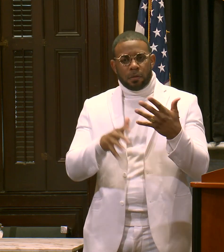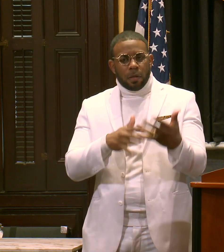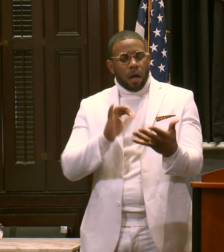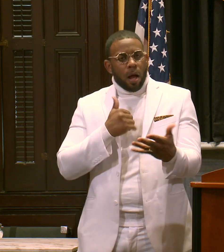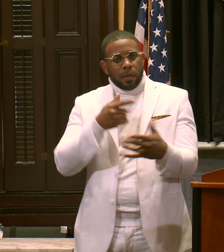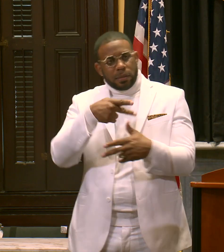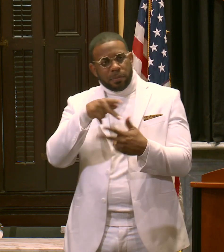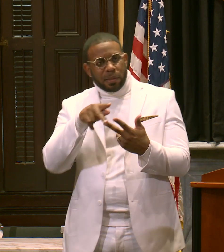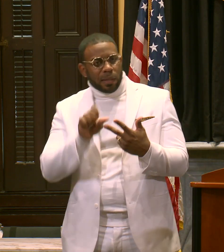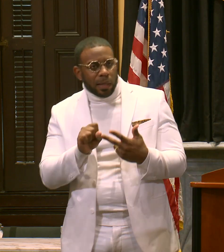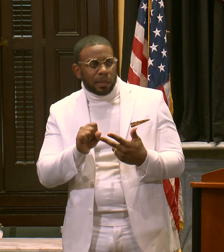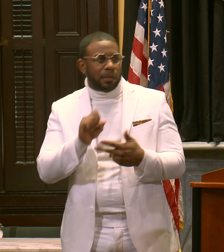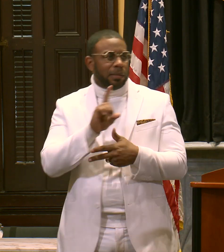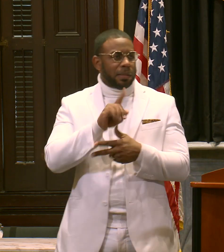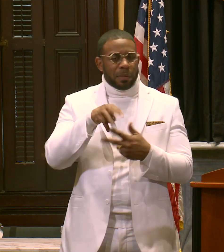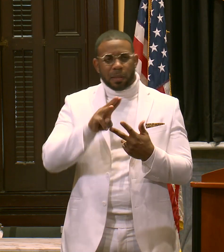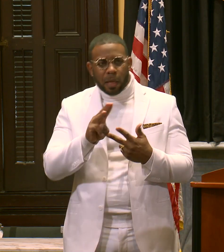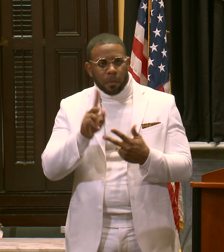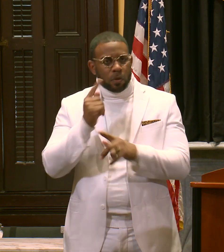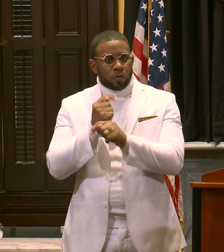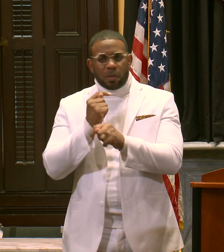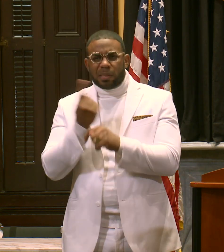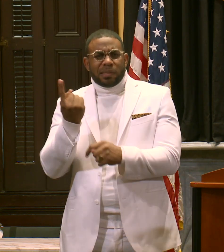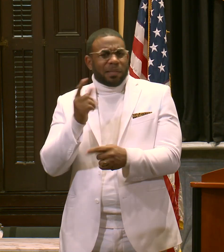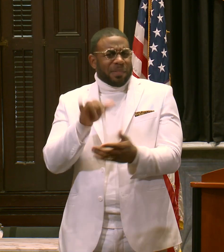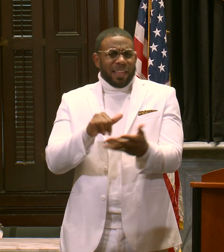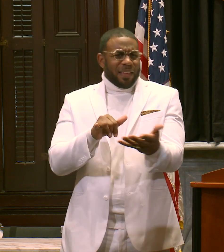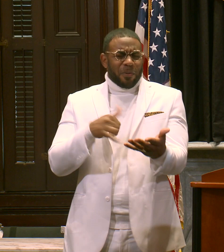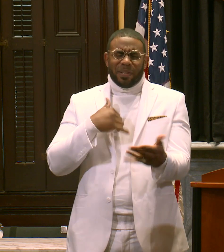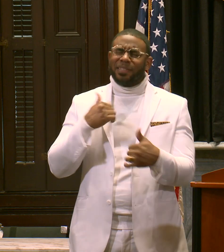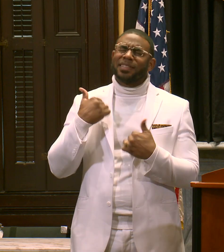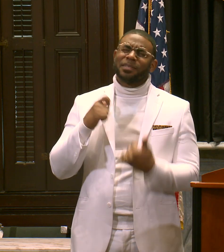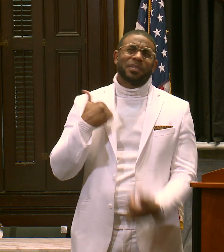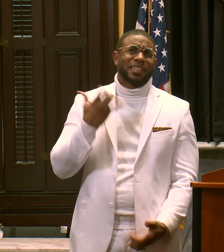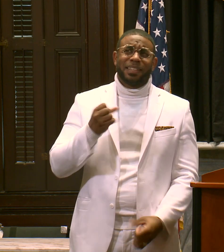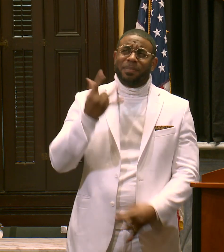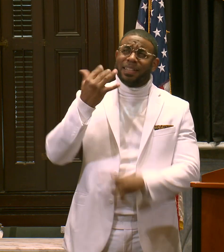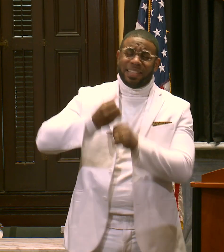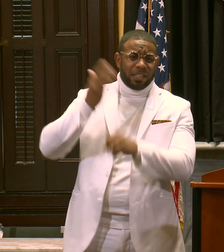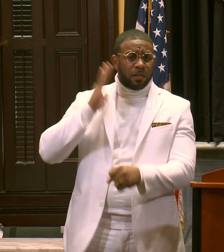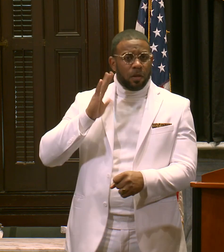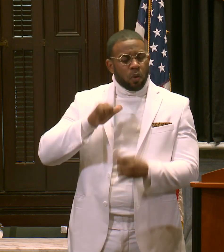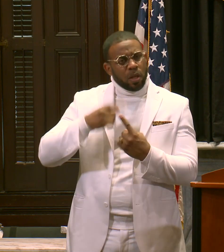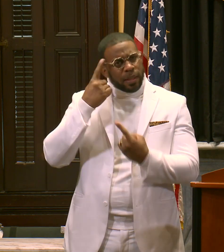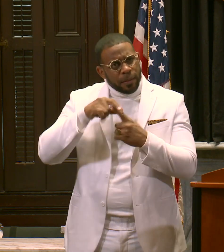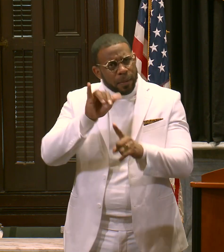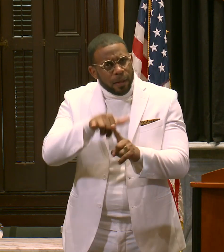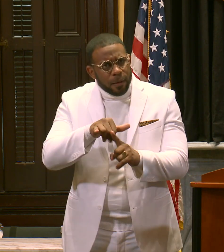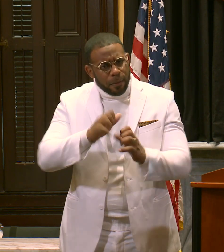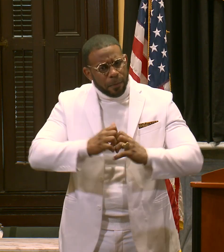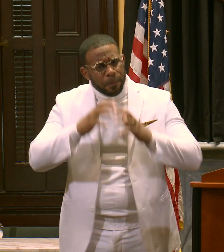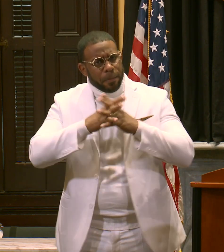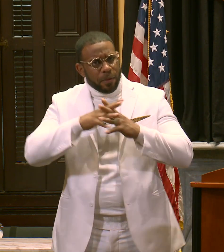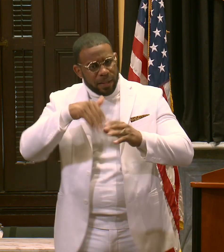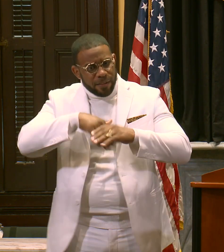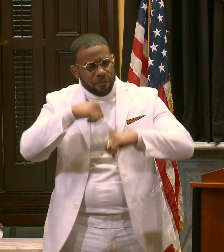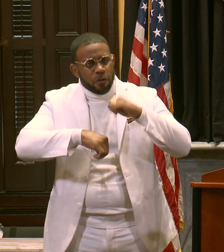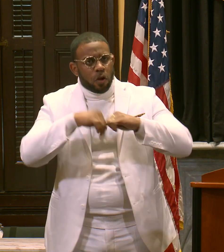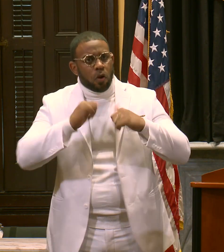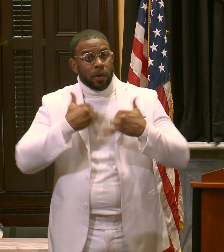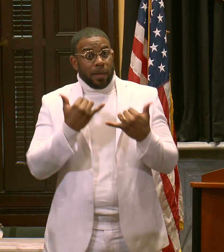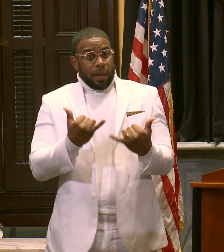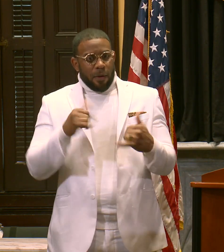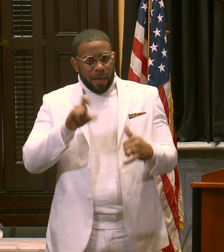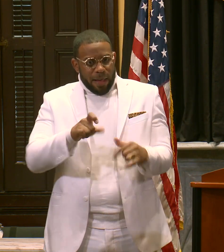our GPSs and DPW trucks, something that we should have been done decades ago. And when you think about building the infrastructure that we